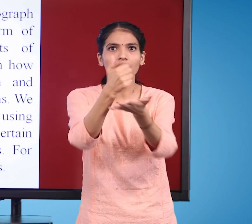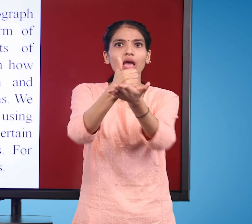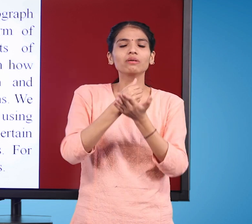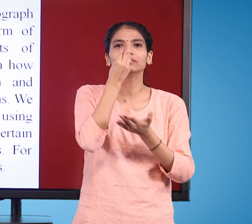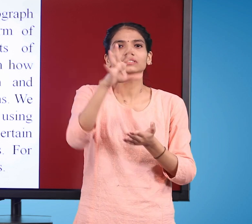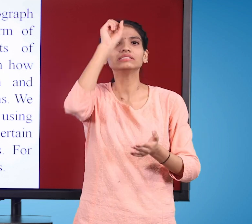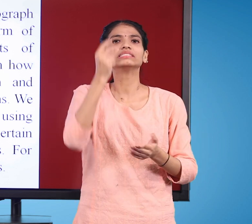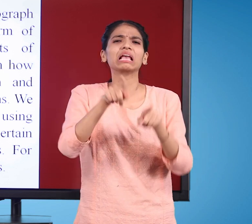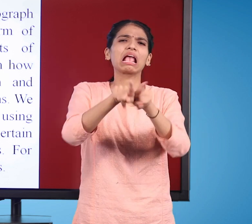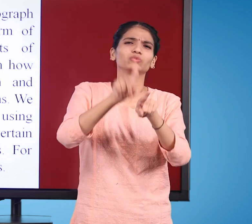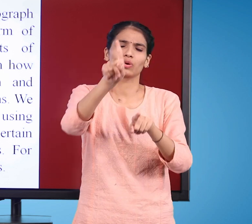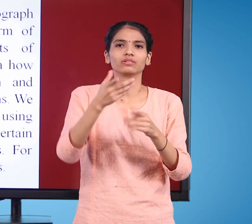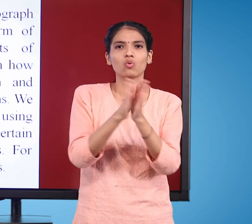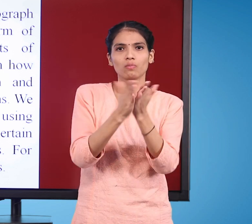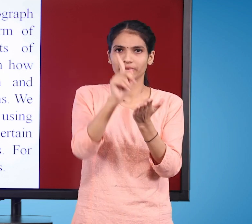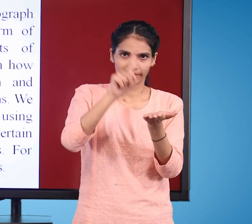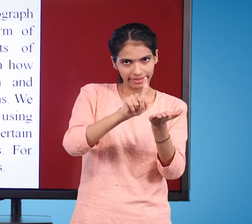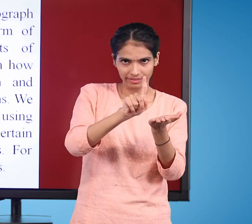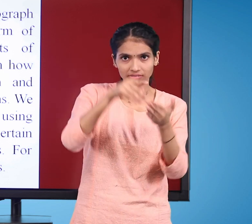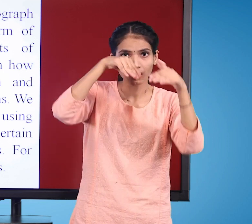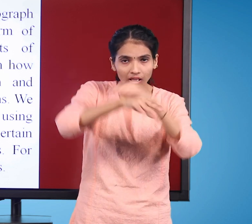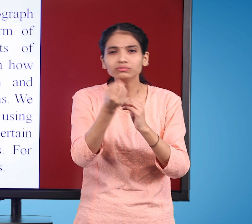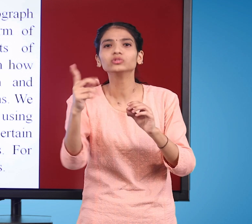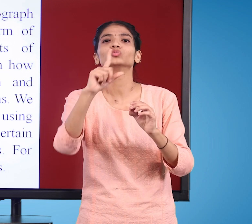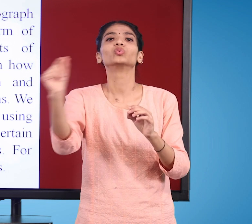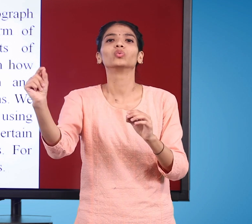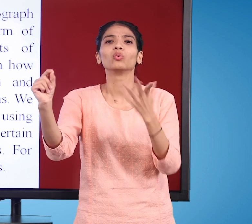of a book is equal to 100 books.